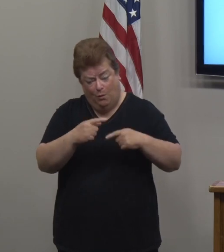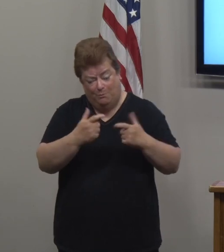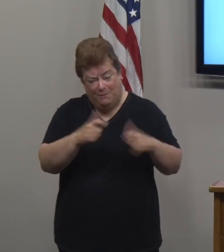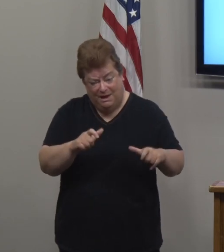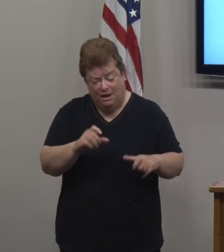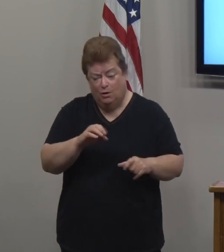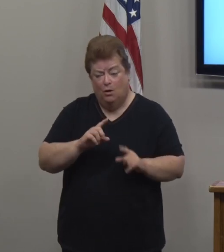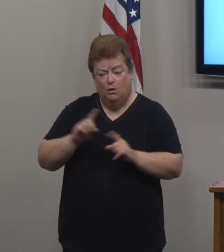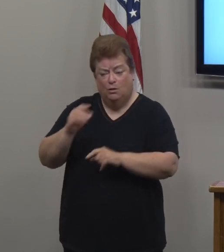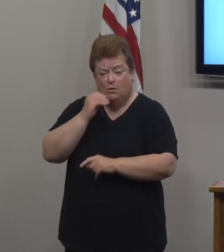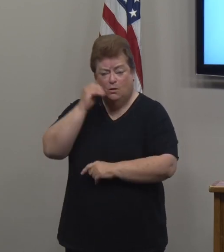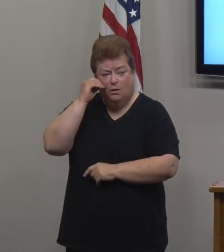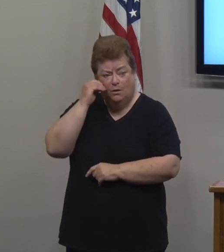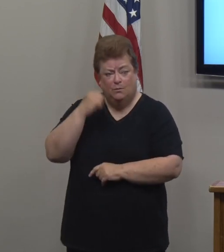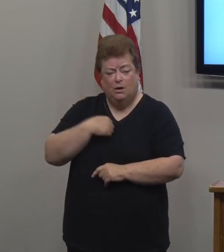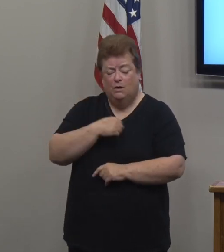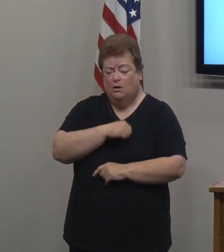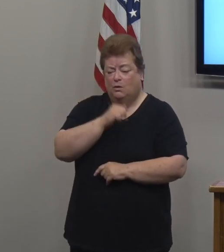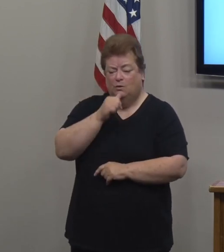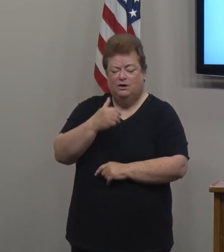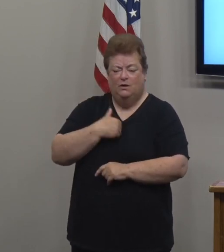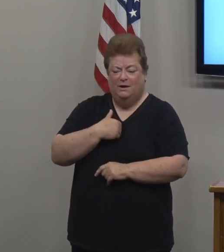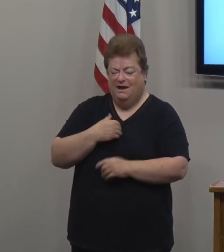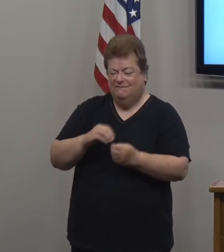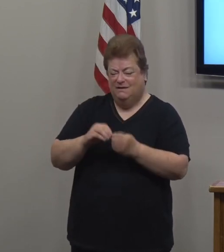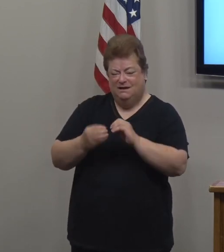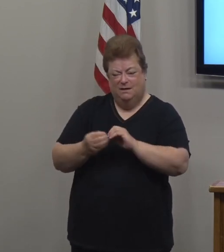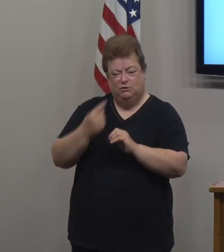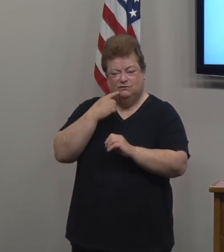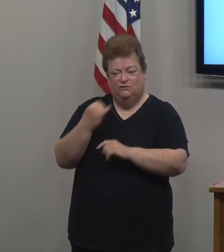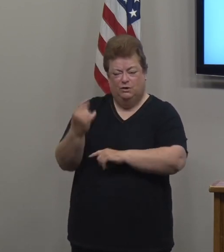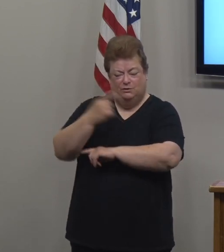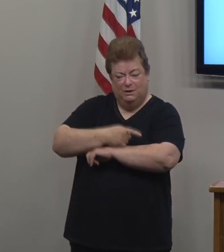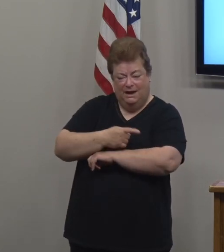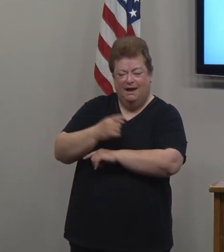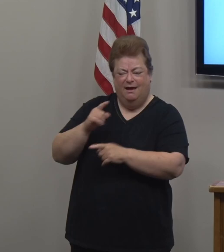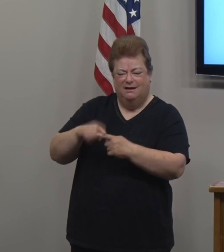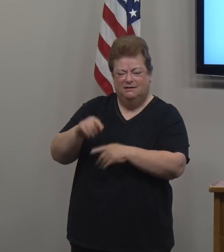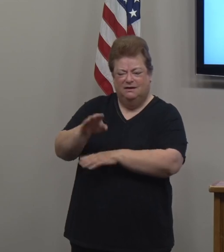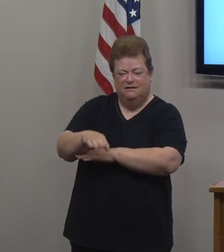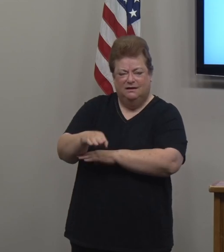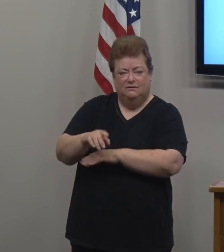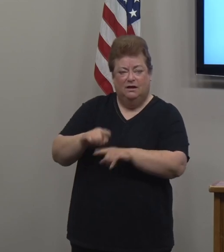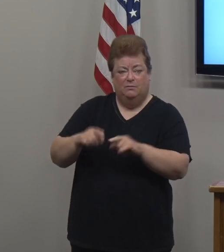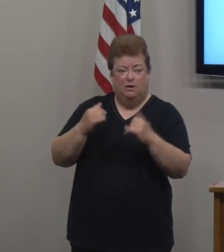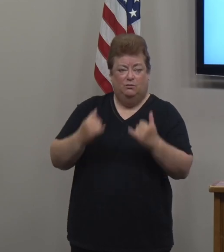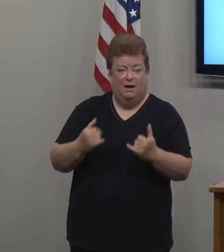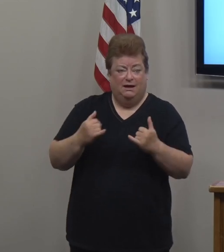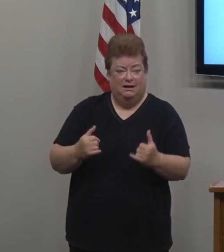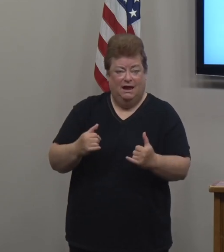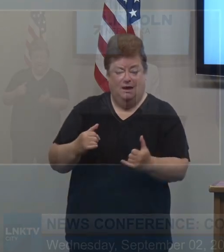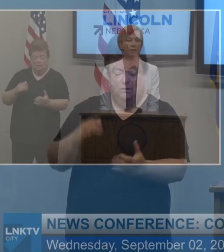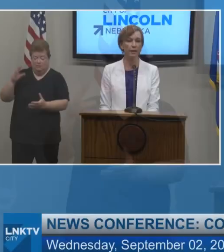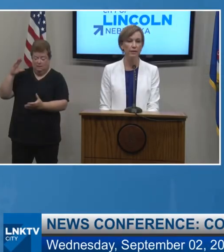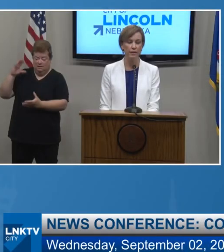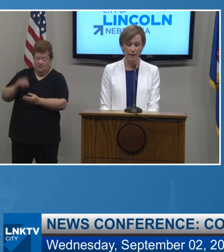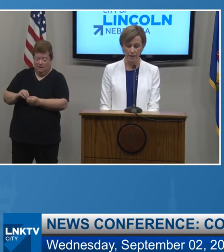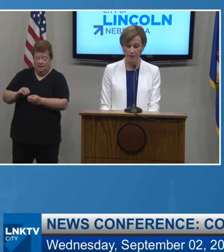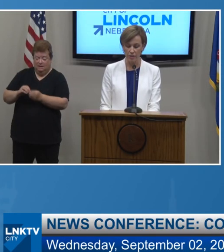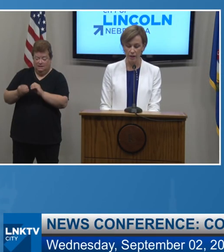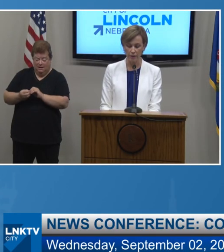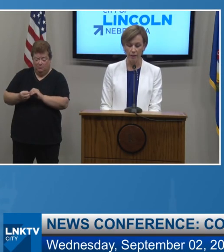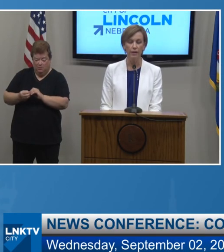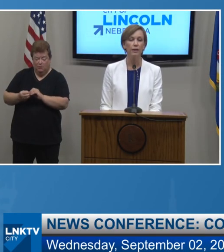We won't have today's case count until mid-afternoon today, so at this time we report that the total number of lab-confirmed cases in Lincoln